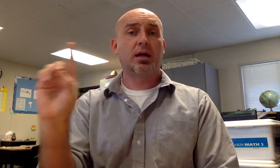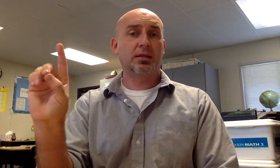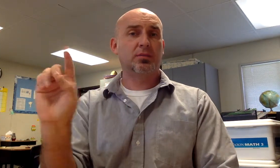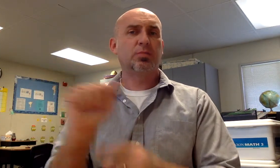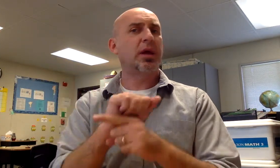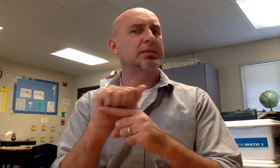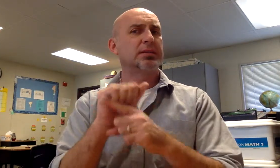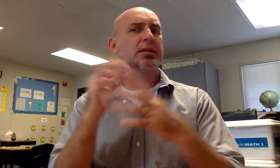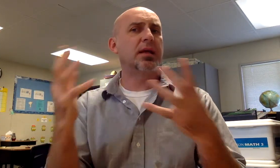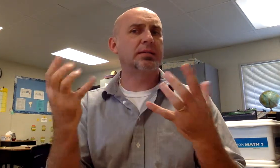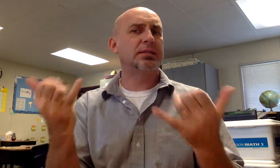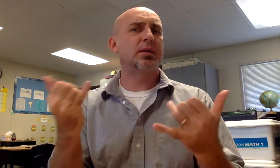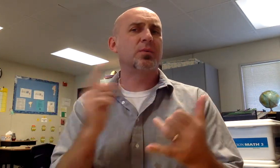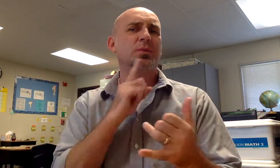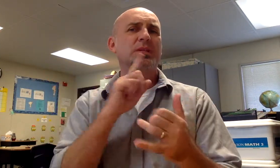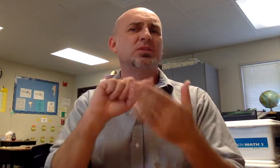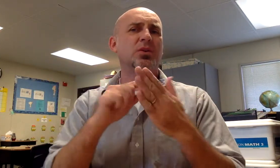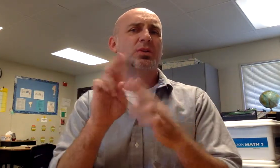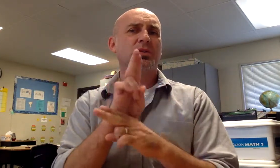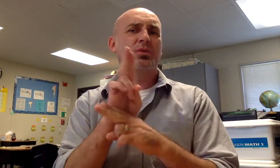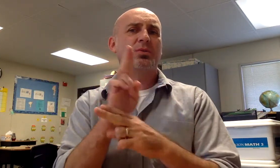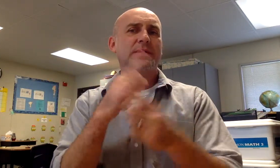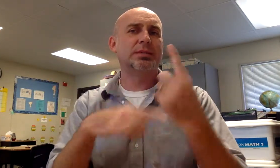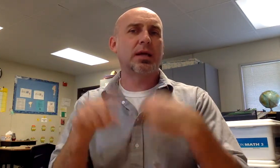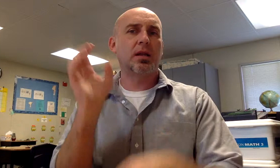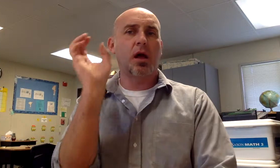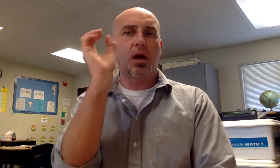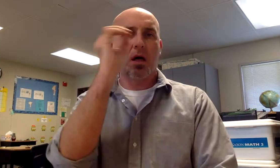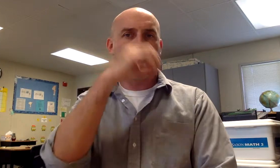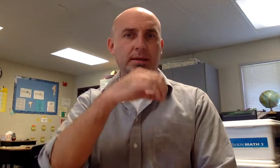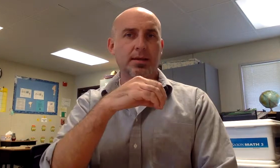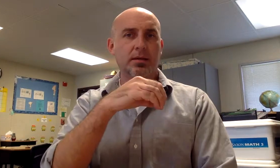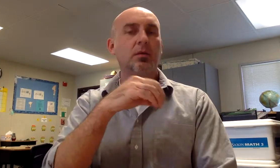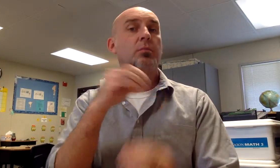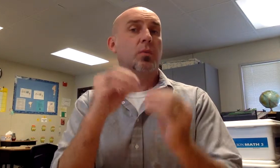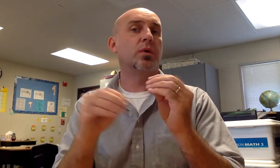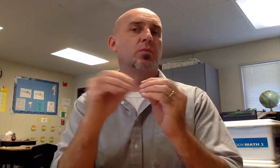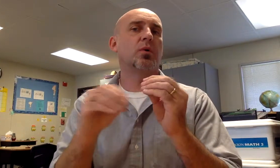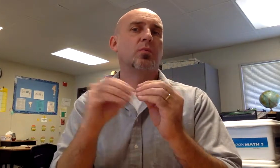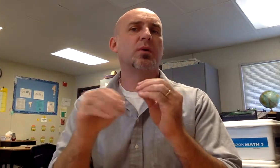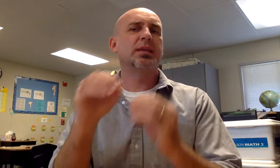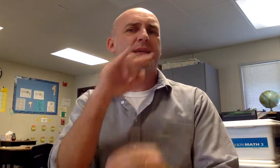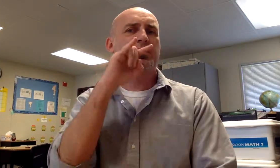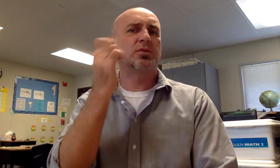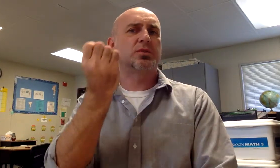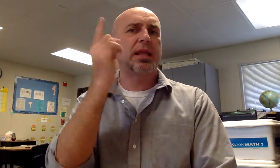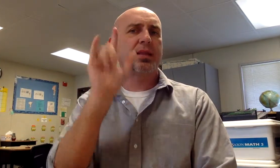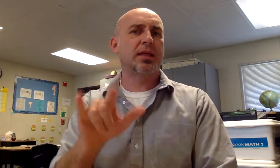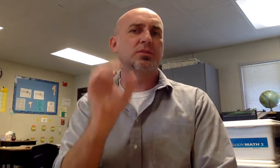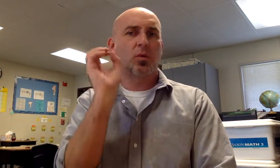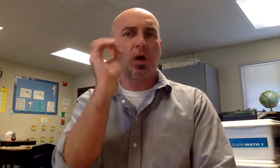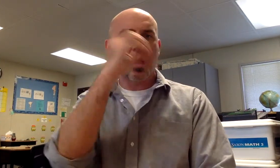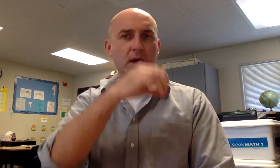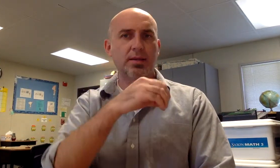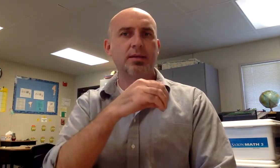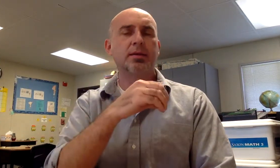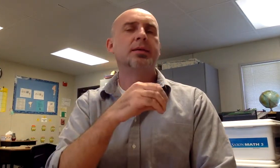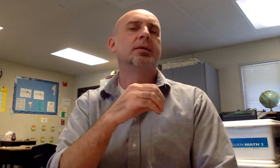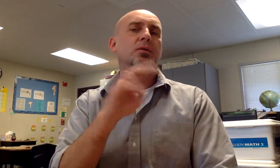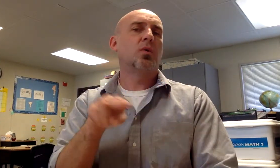We practice this a lot today. We're really starting to use the sign odd more and more and more, and the kids are understanding that. So odd, normally